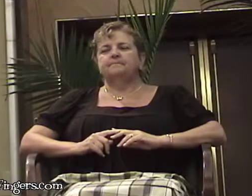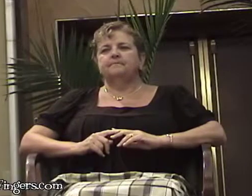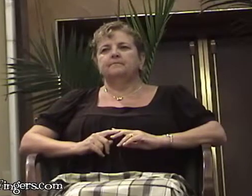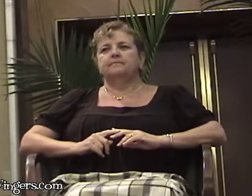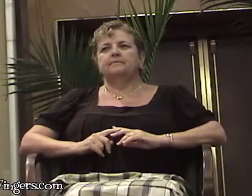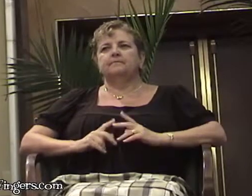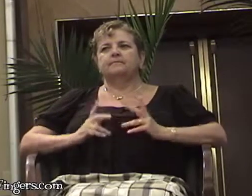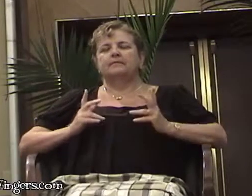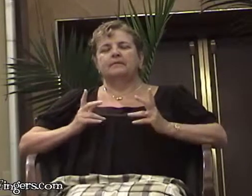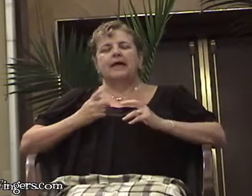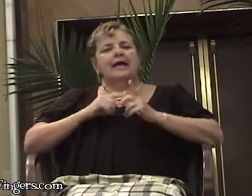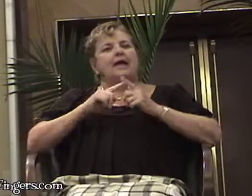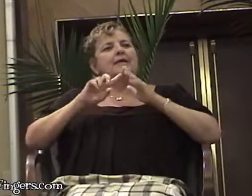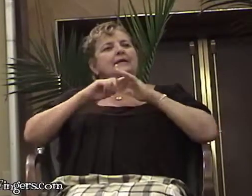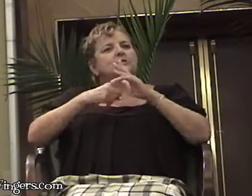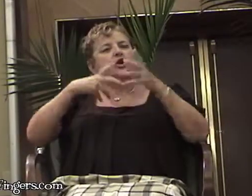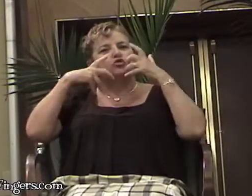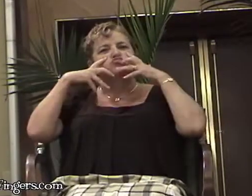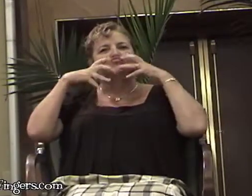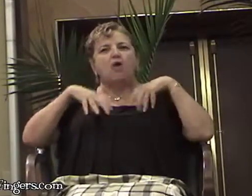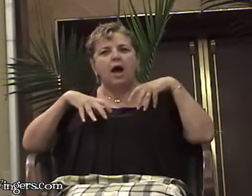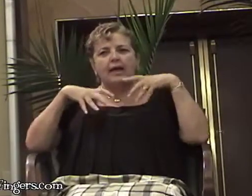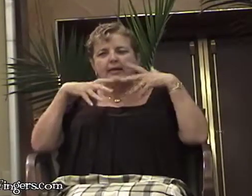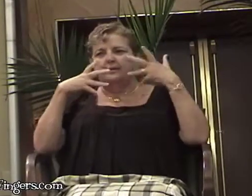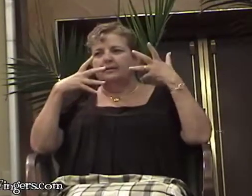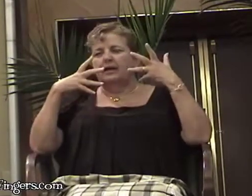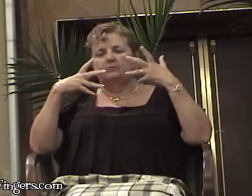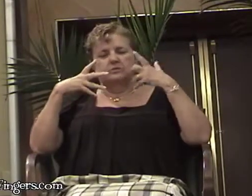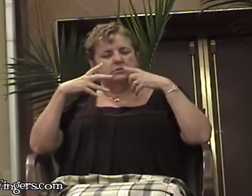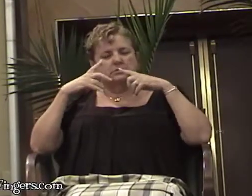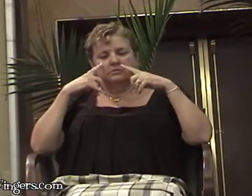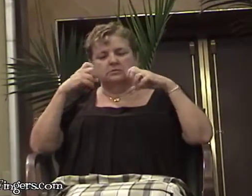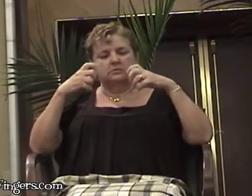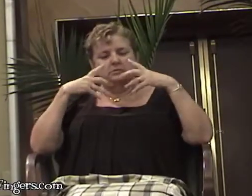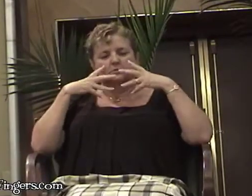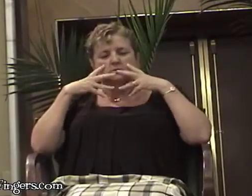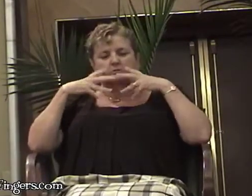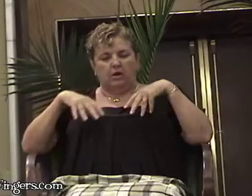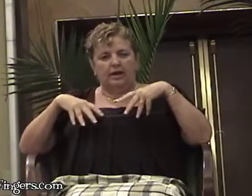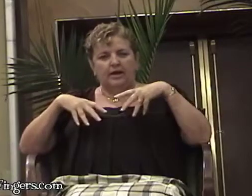just started crying, and I was just a complete mess. And I finally pulled over at the end of the East